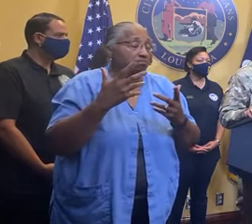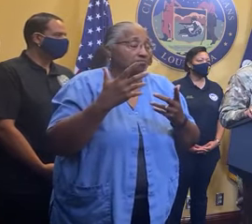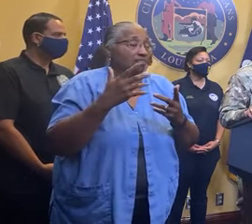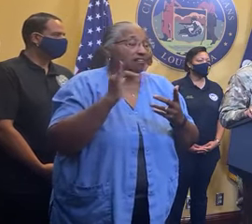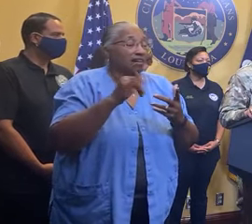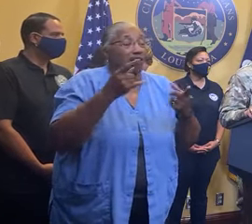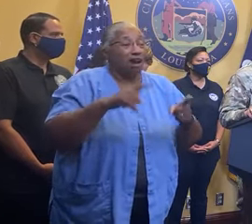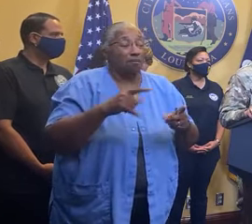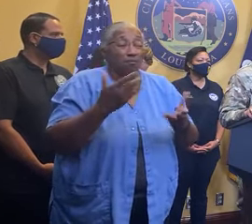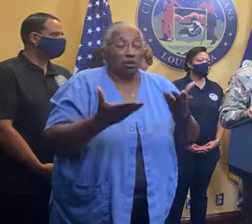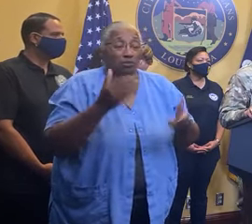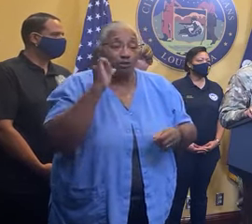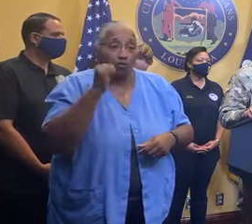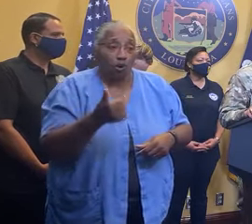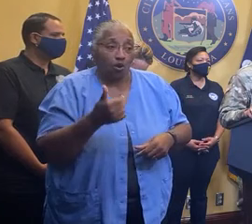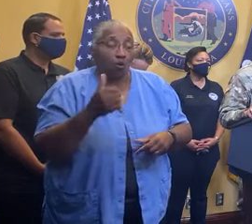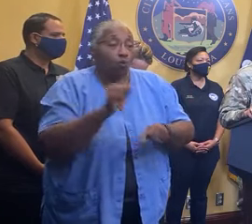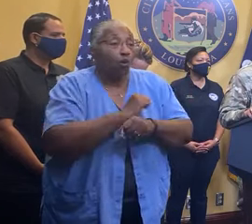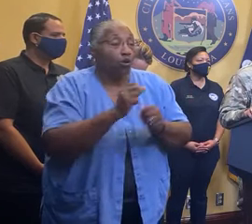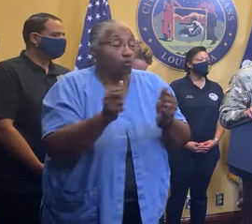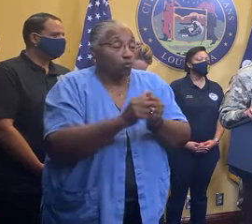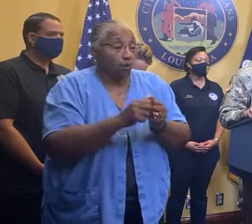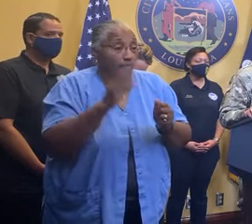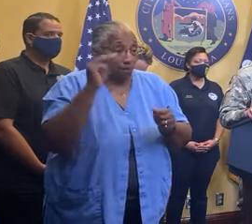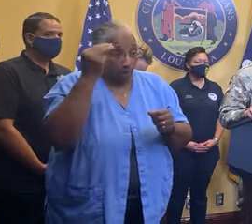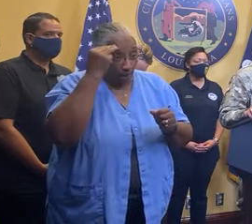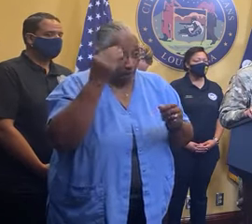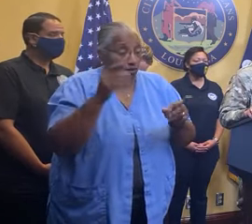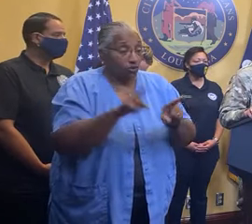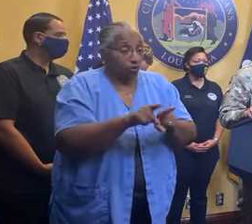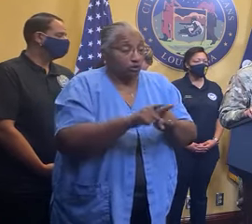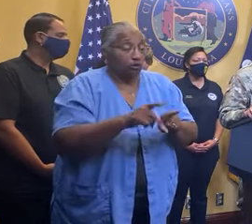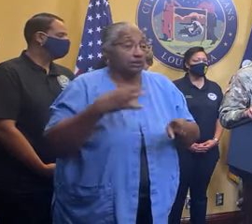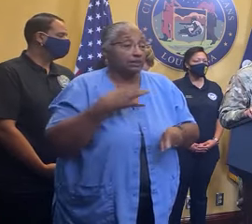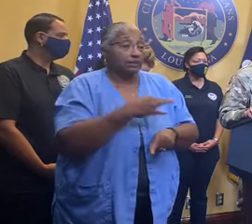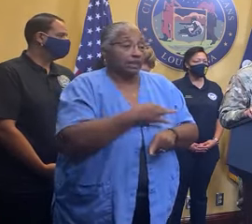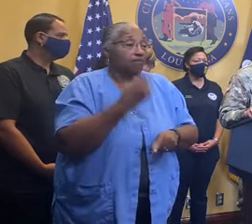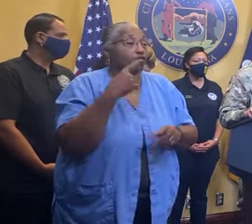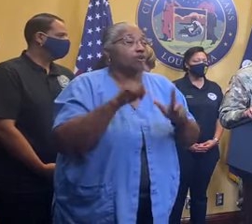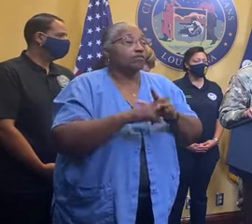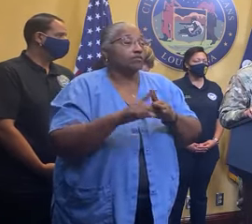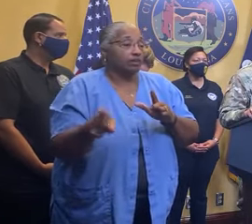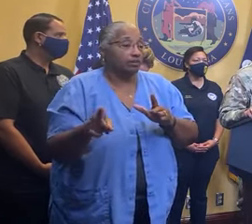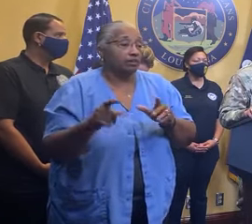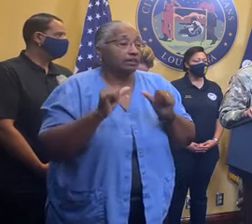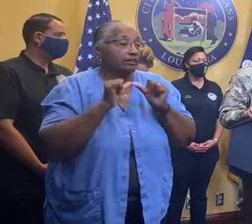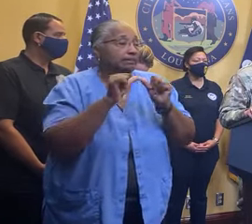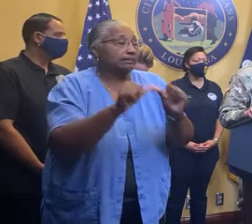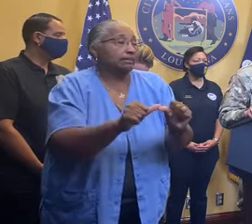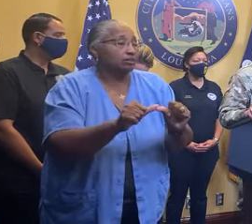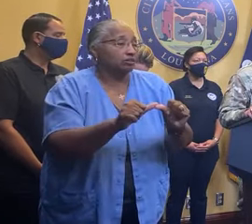working with the mayor and her staff to facilitate and after the storm, after the event, evacuation and onward integration